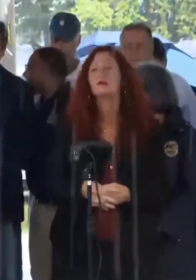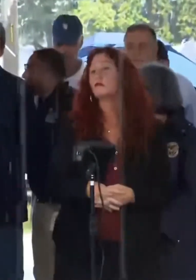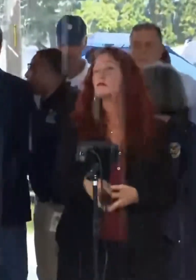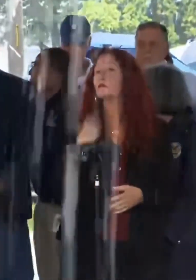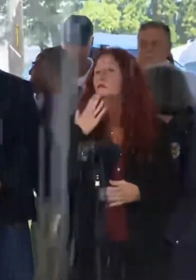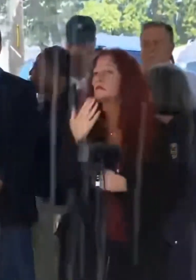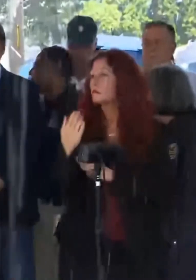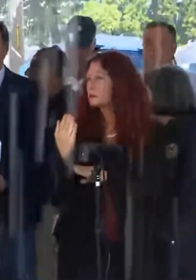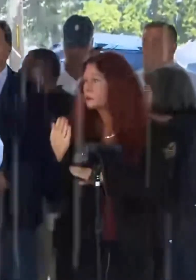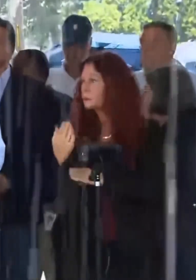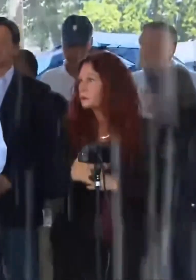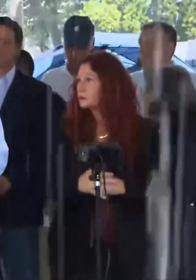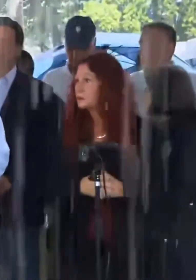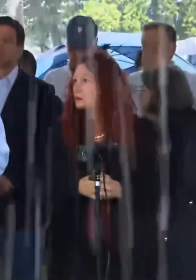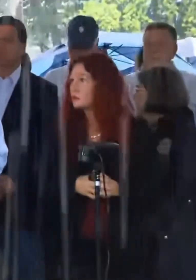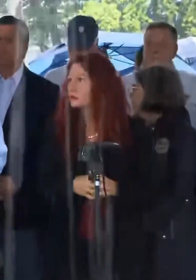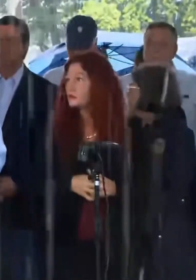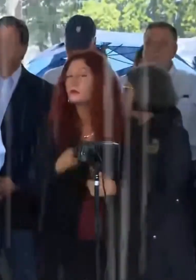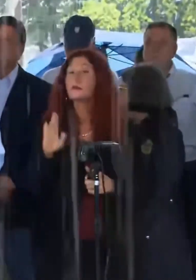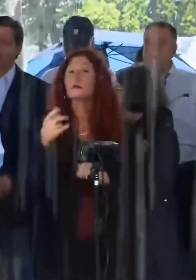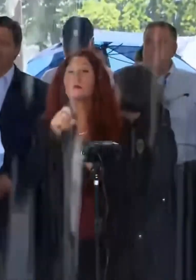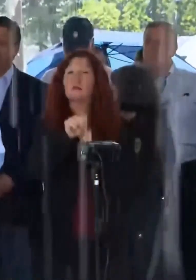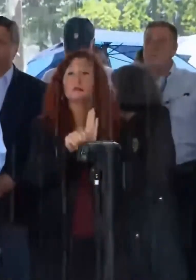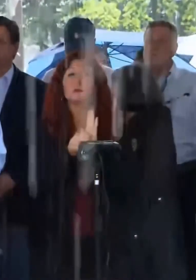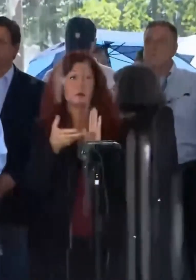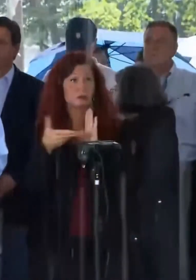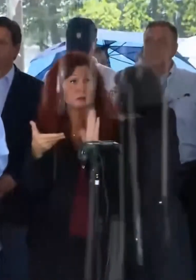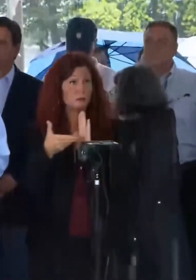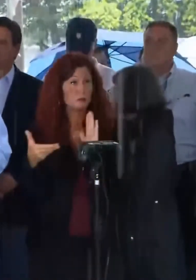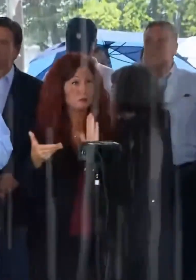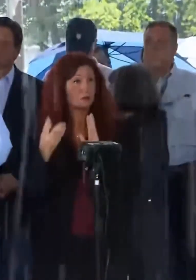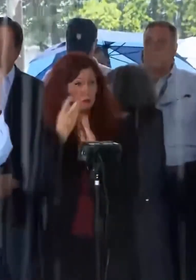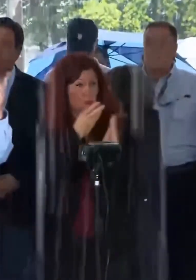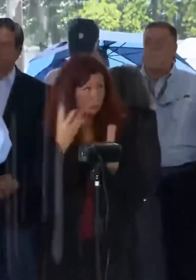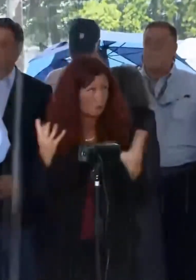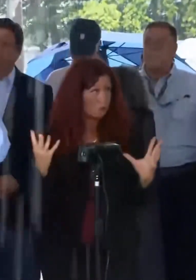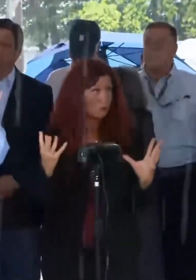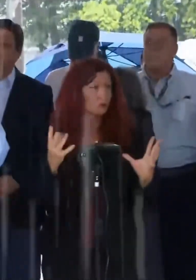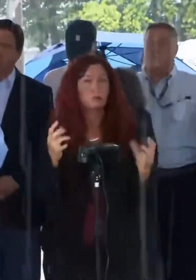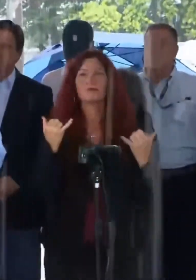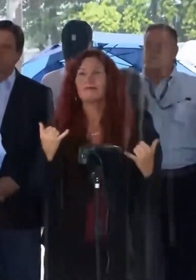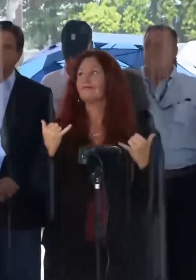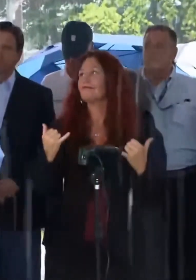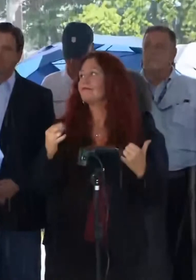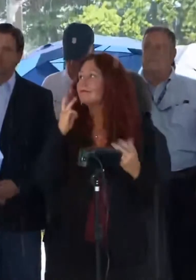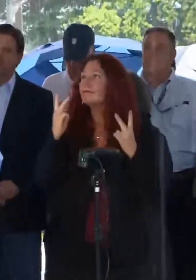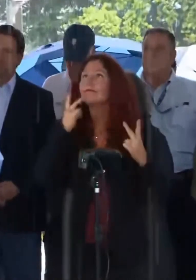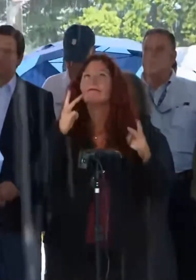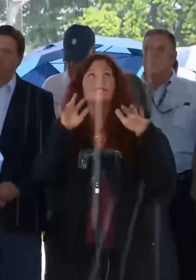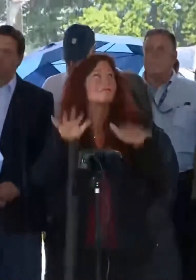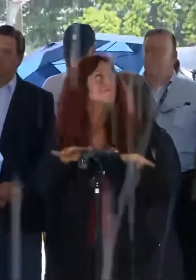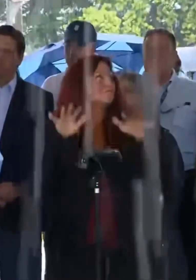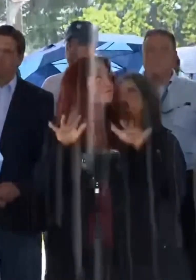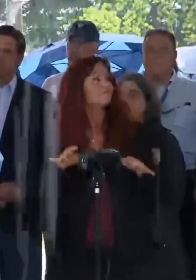Good morning, everyone. As far as state resources to update, well, first of all, because of the weather, we have the new tent system, which I'm